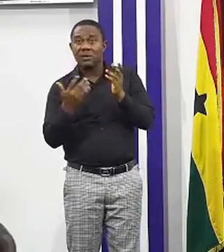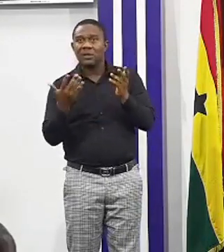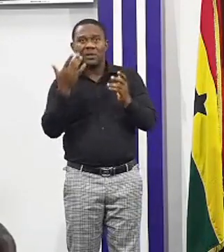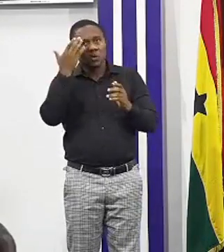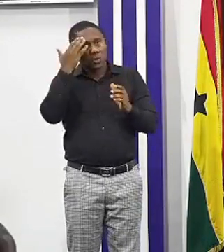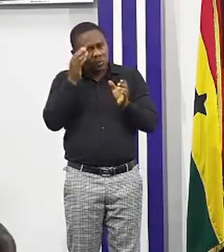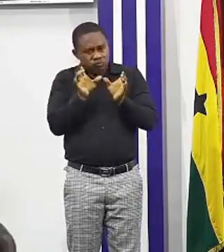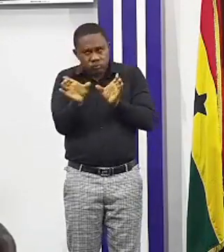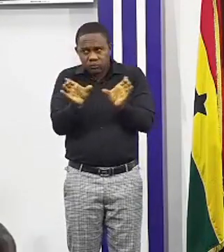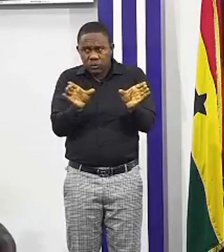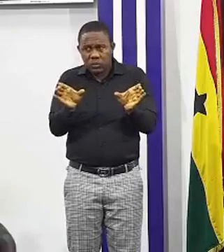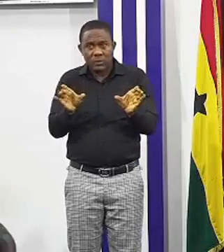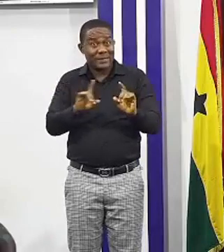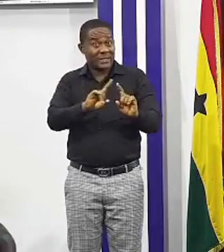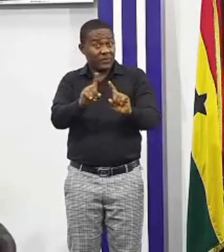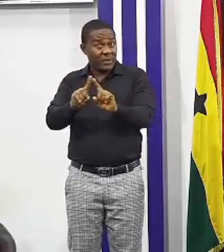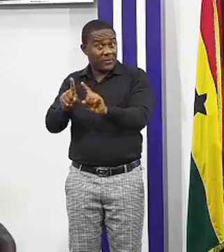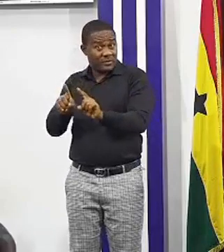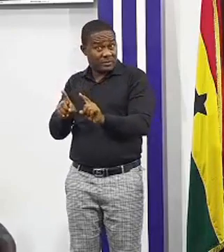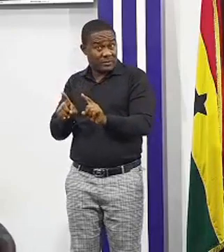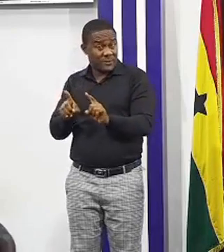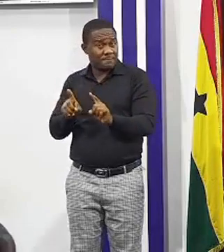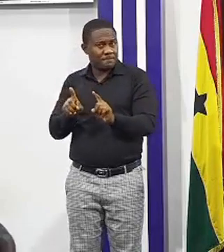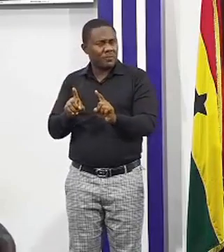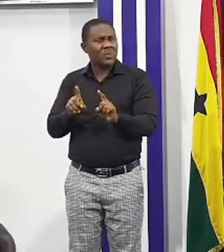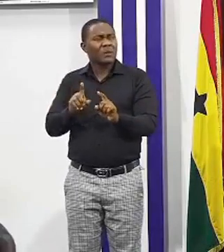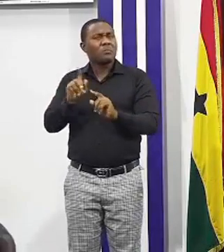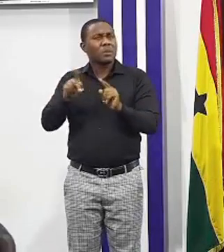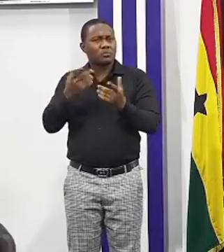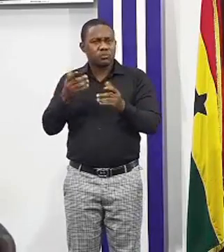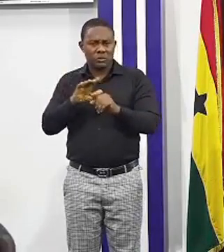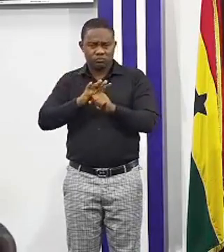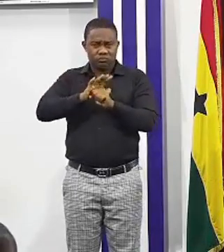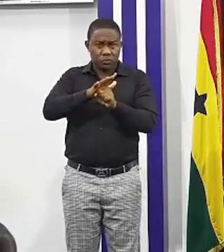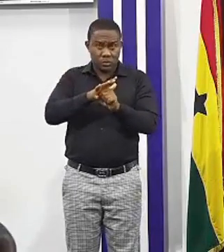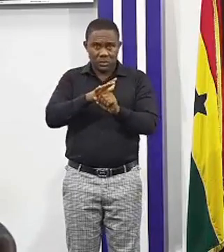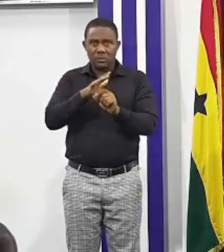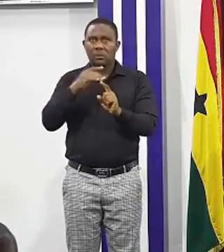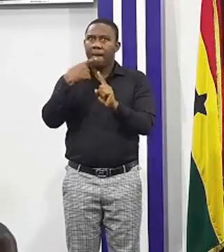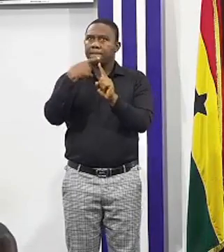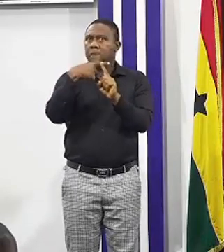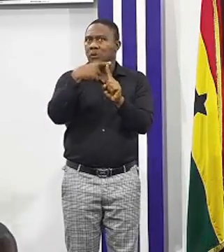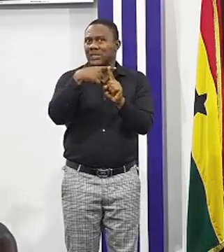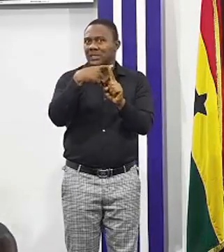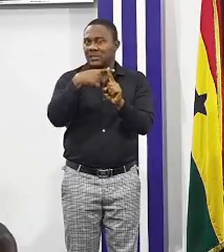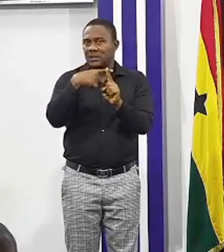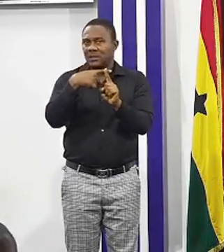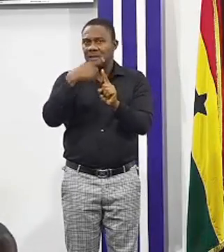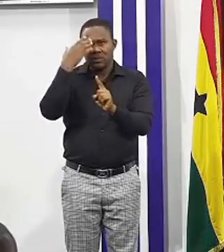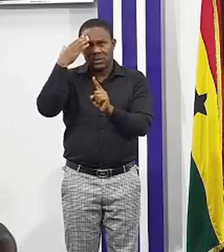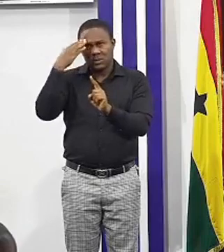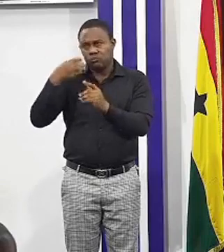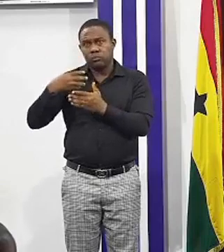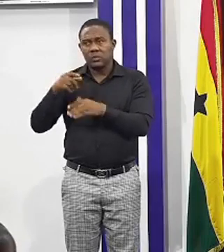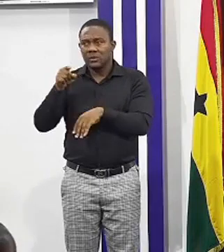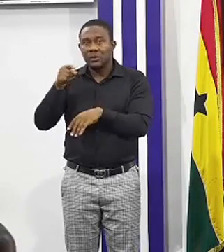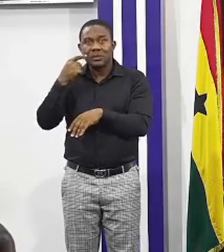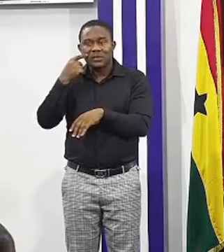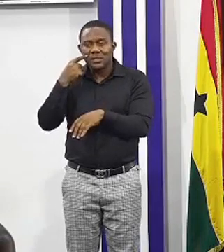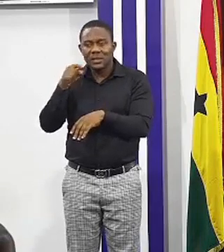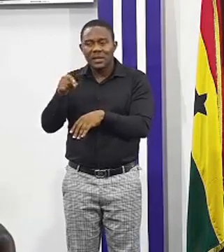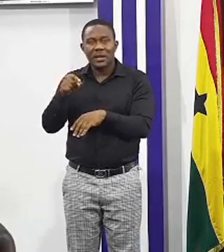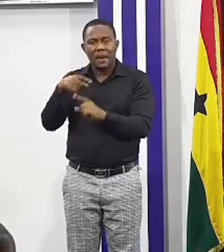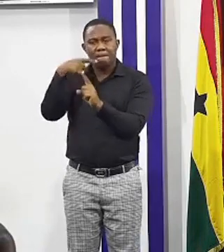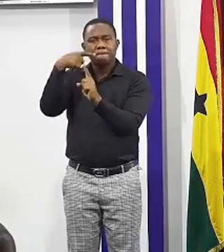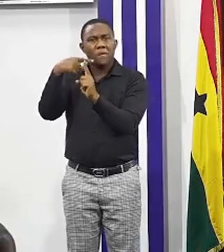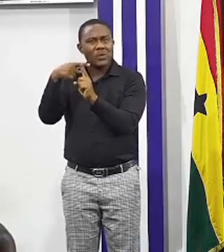see the infection rates, or what we call the positive rate, or on the website you see positivity rate